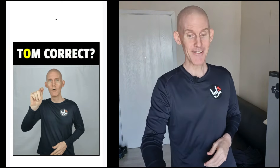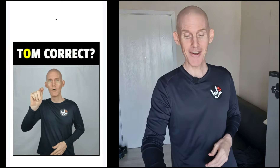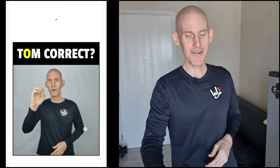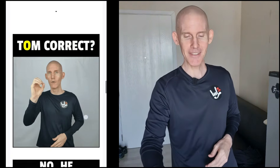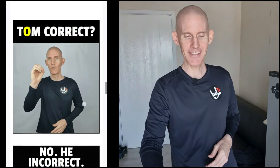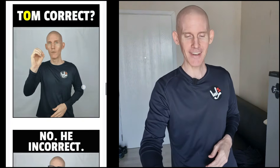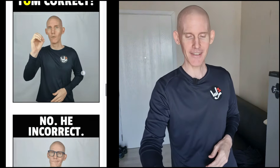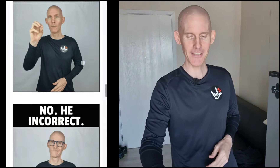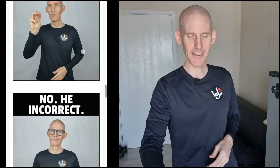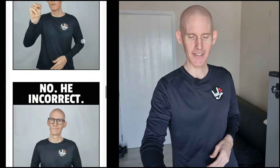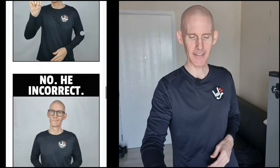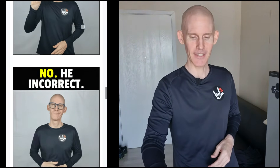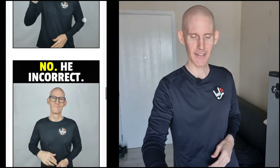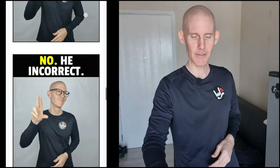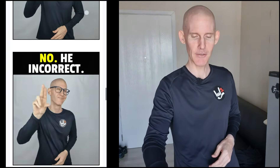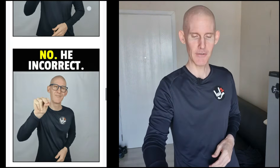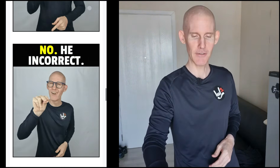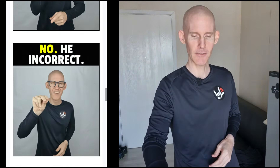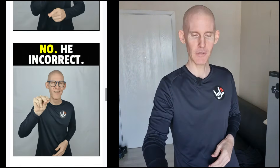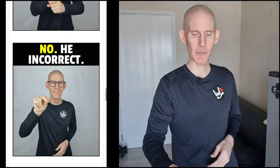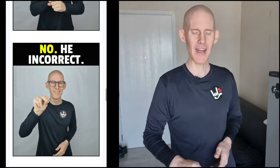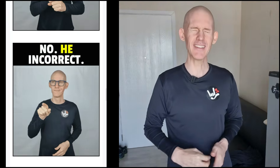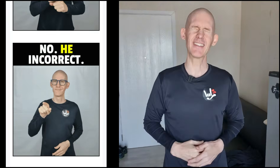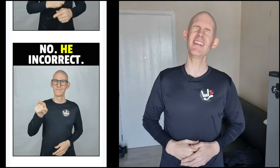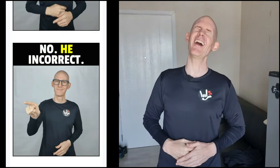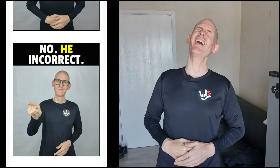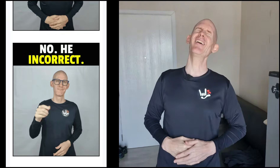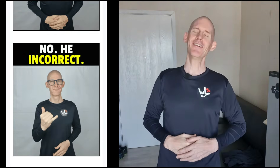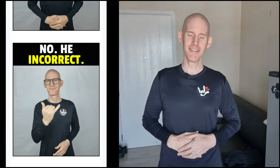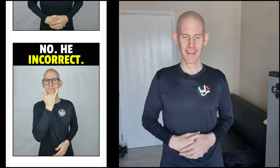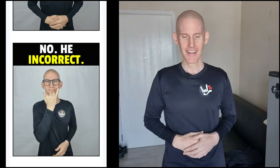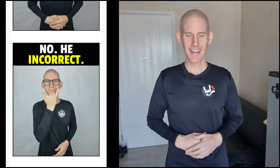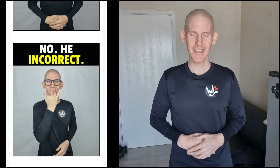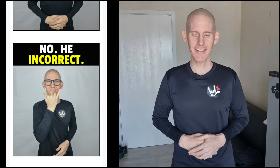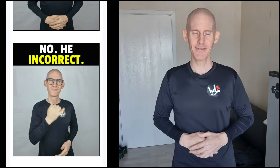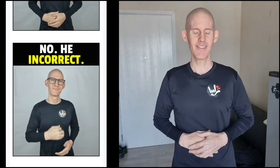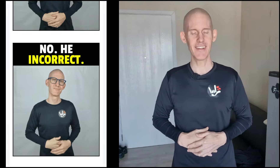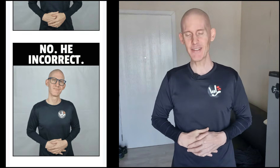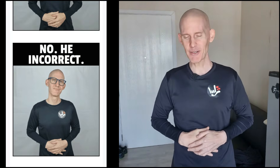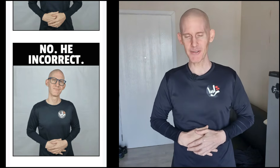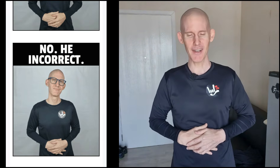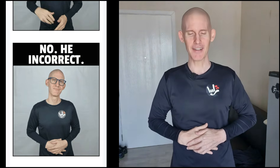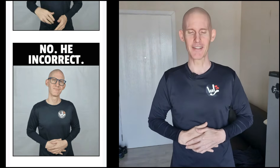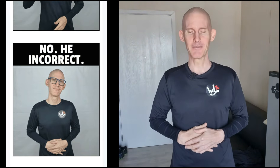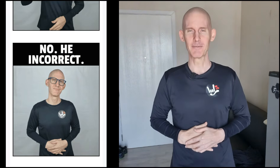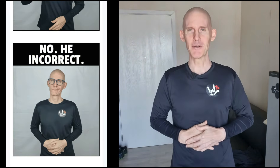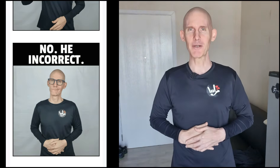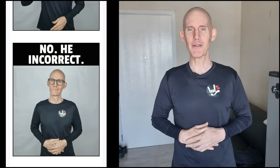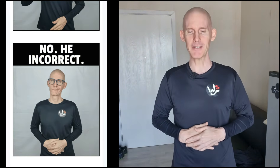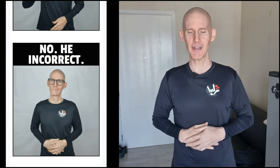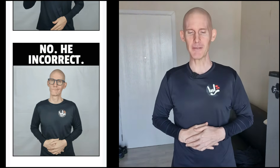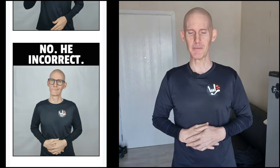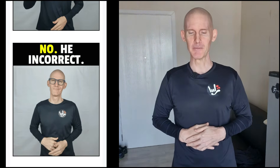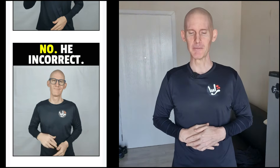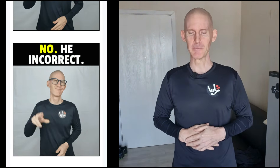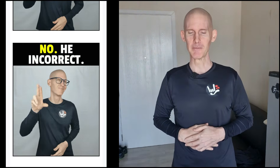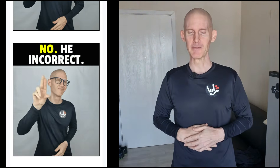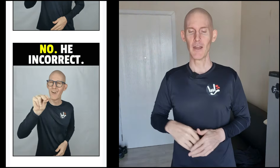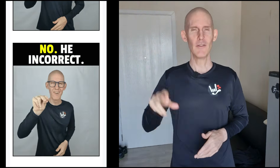Okay, no, he's not correct. Let's get to the response. No, he incorrect. Here we go, let's